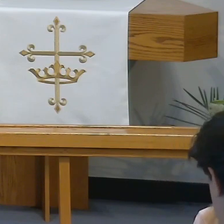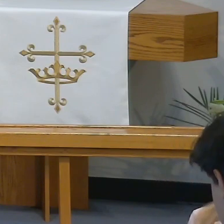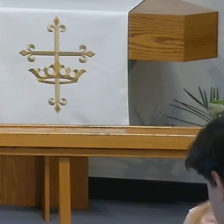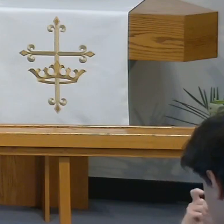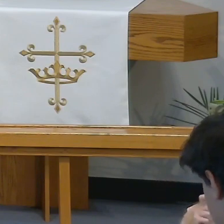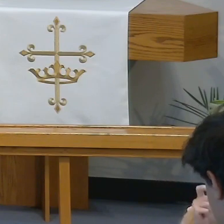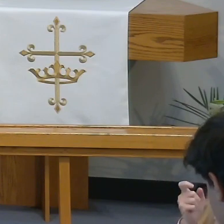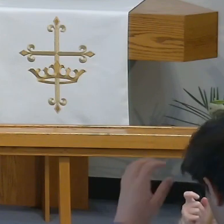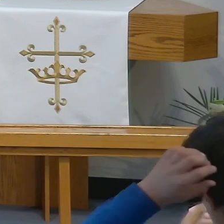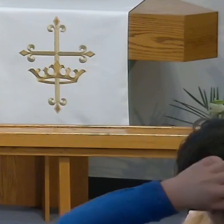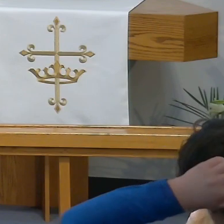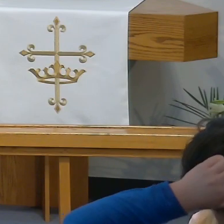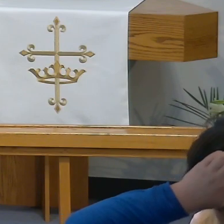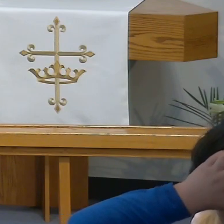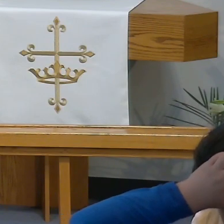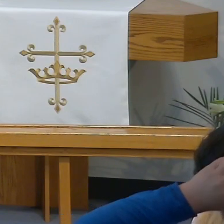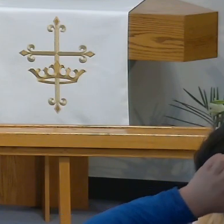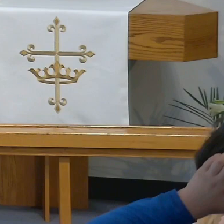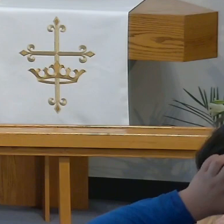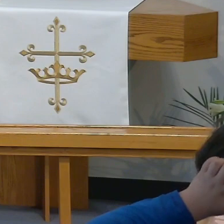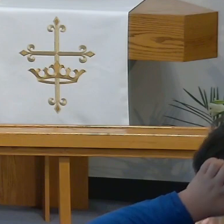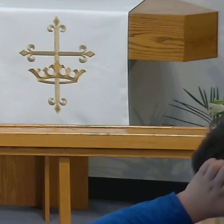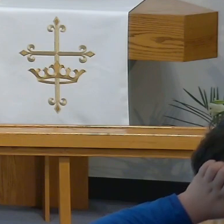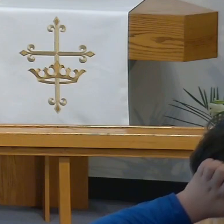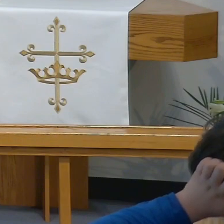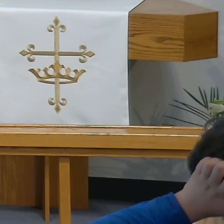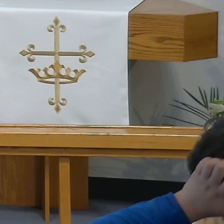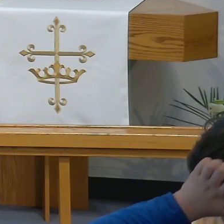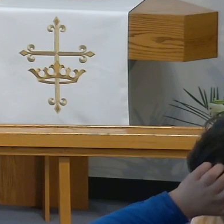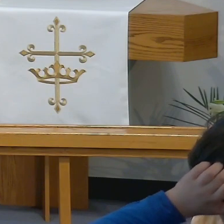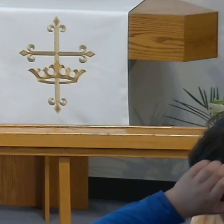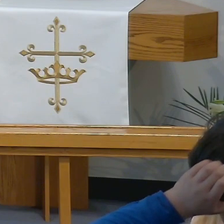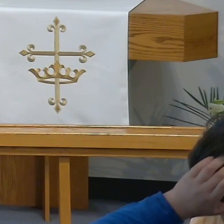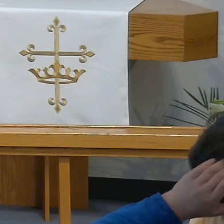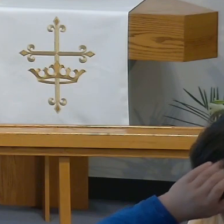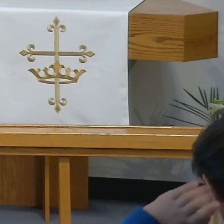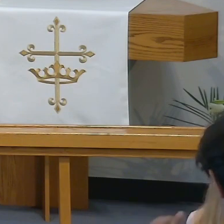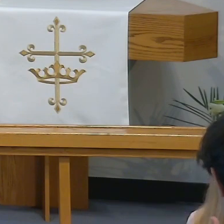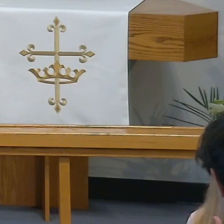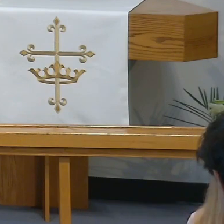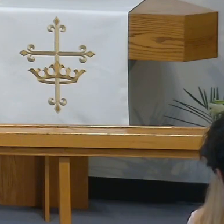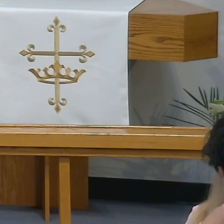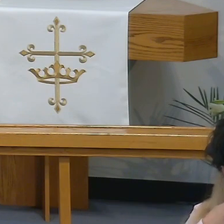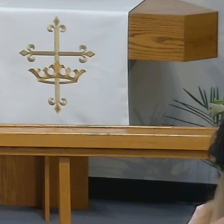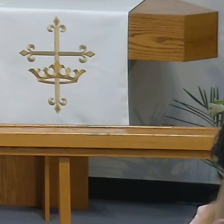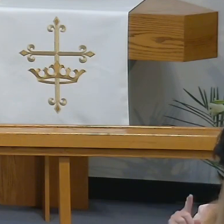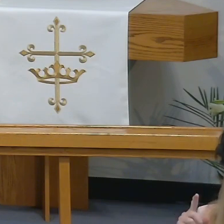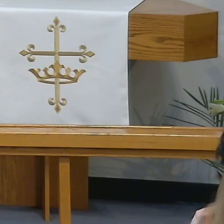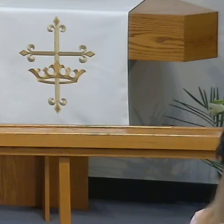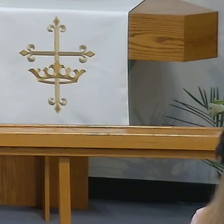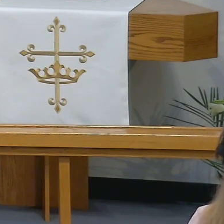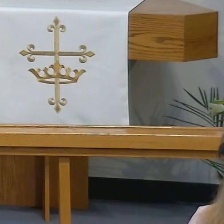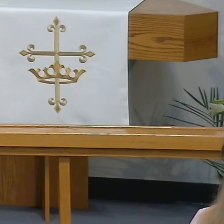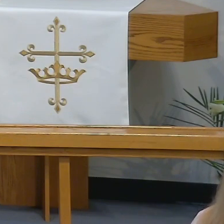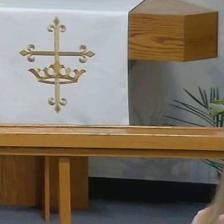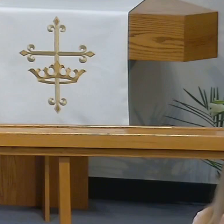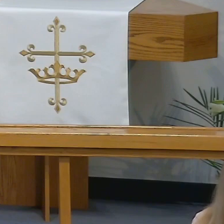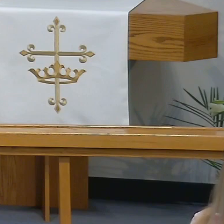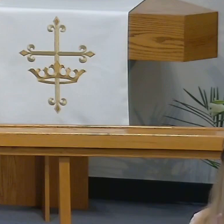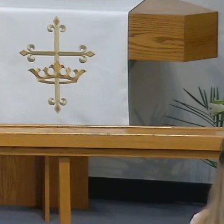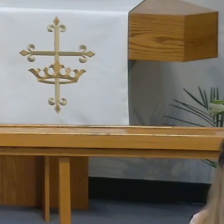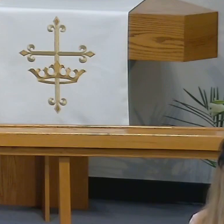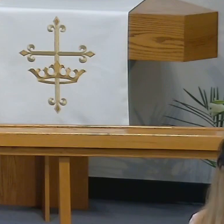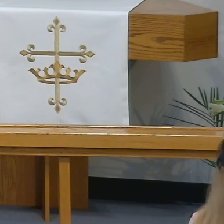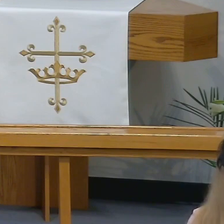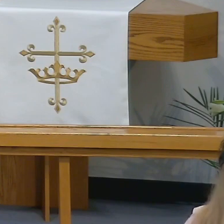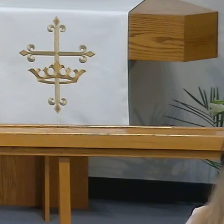song. I will not die but live, and will proclaim what the Lord has done. Christ has died.